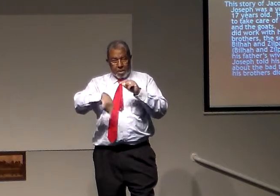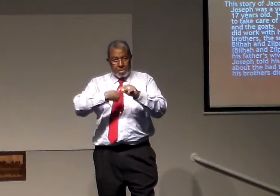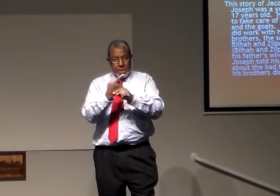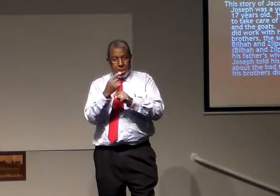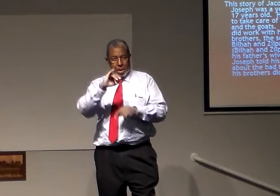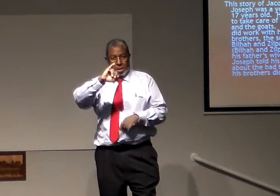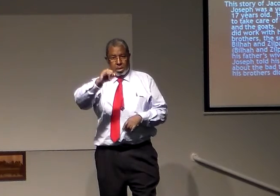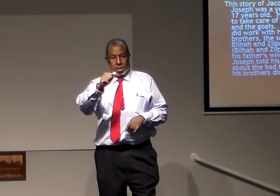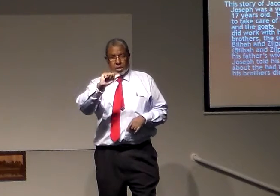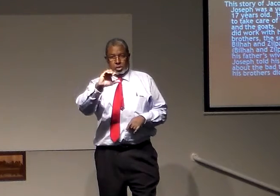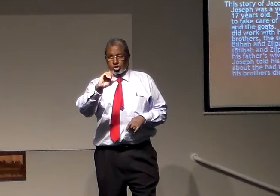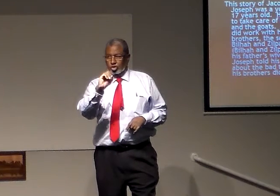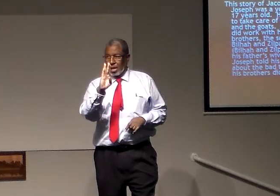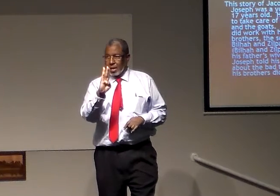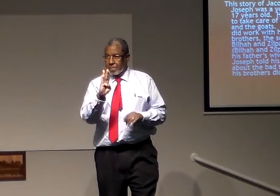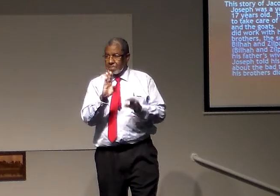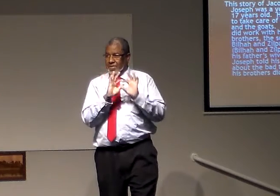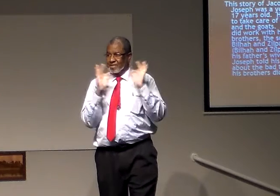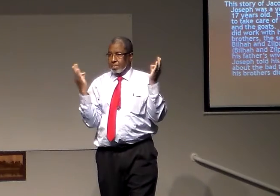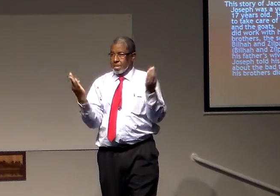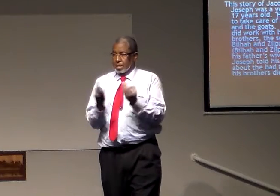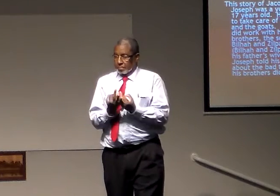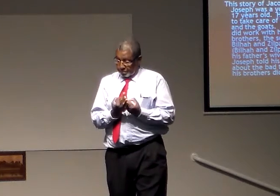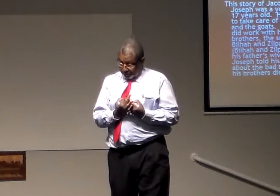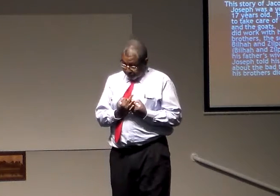So this story of Jacob's family.